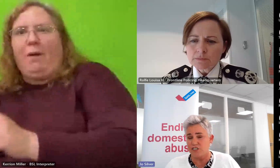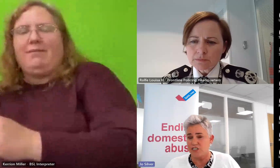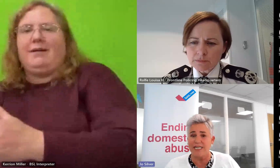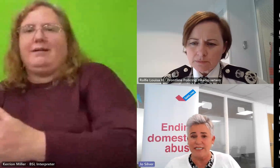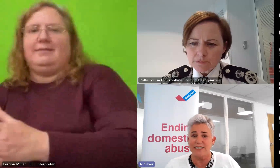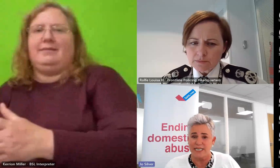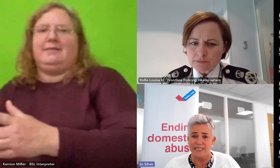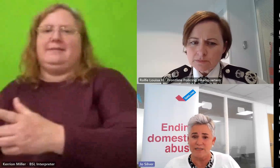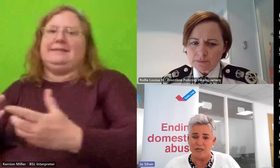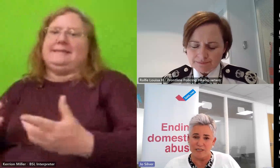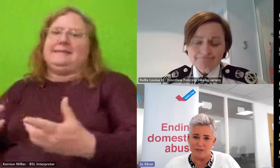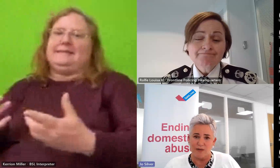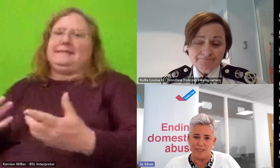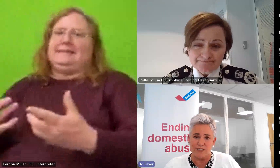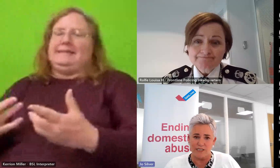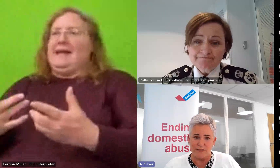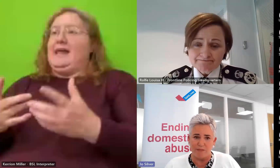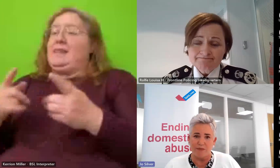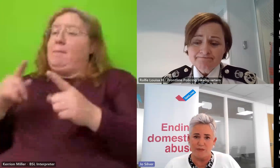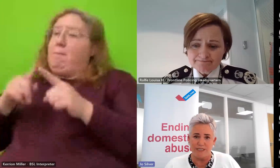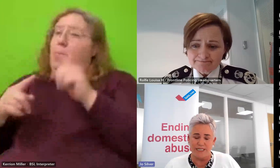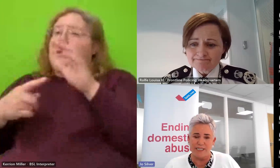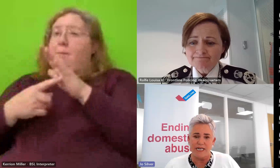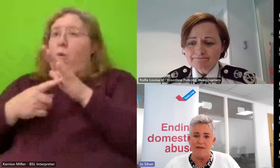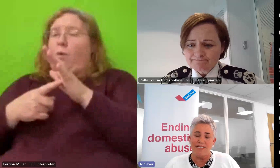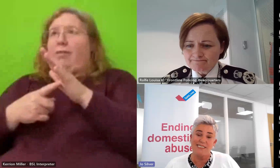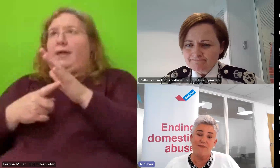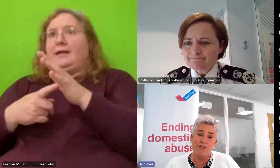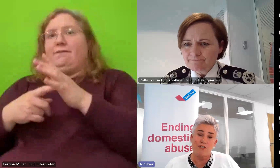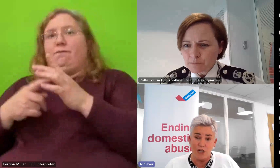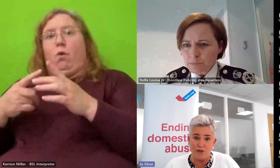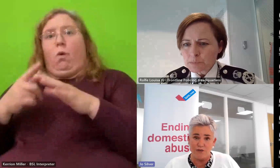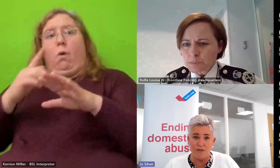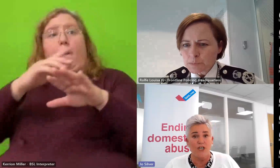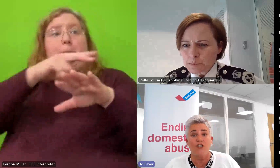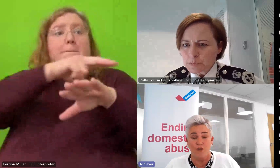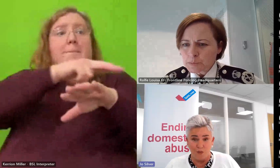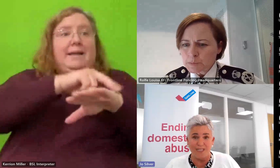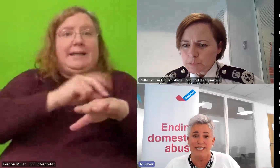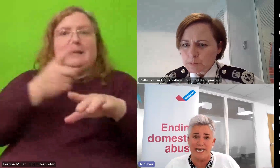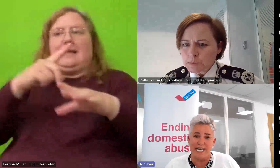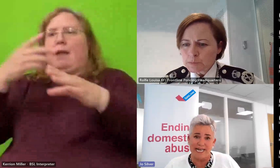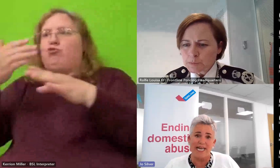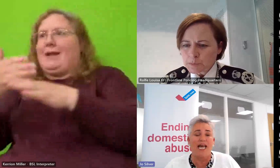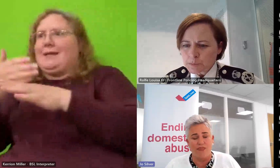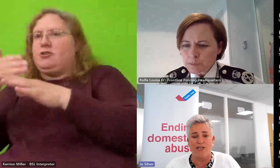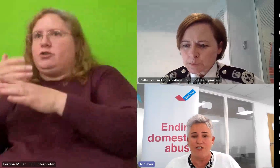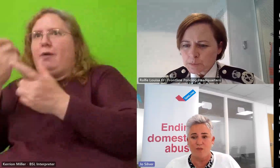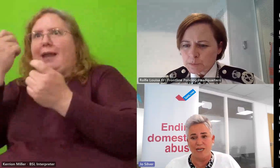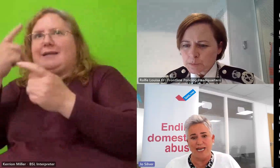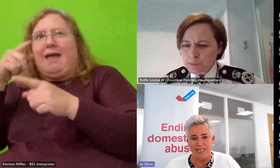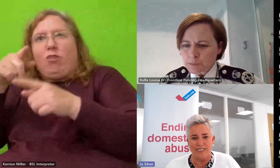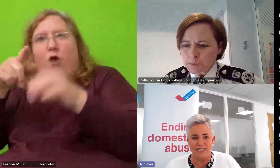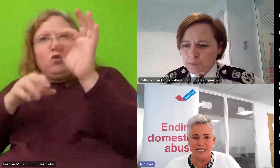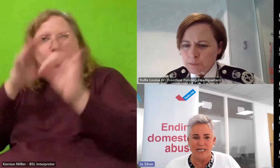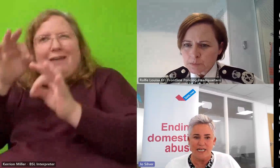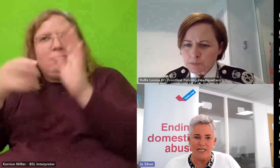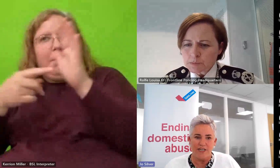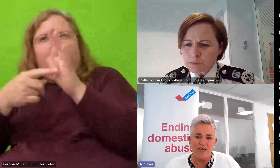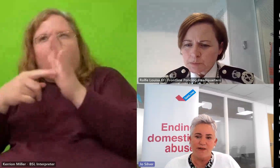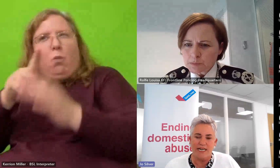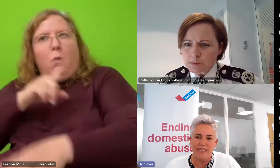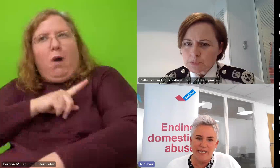and practitioners just understanding why those questions are important, because if you know, you will care, and then you will